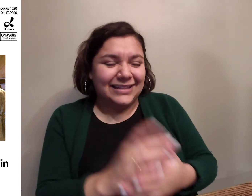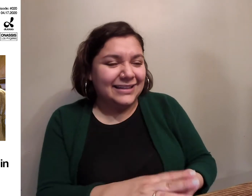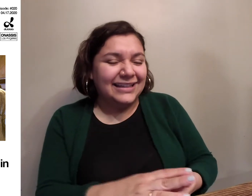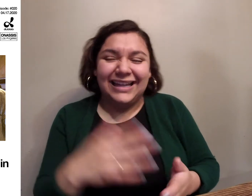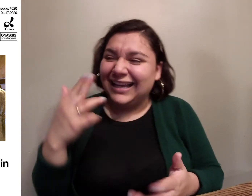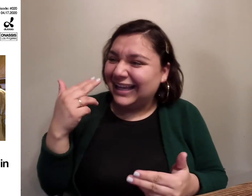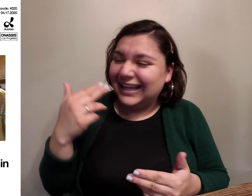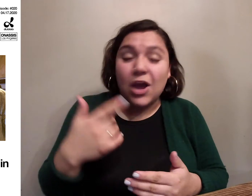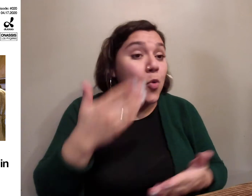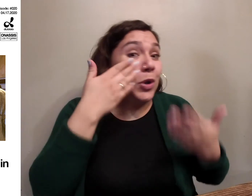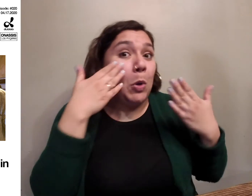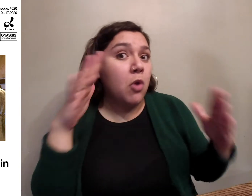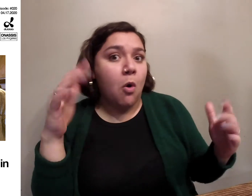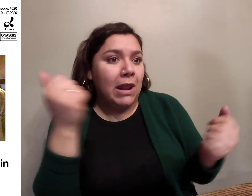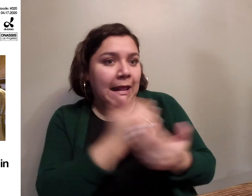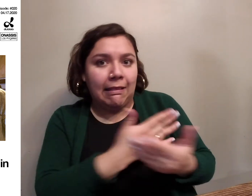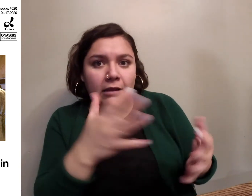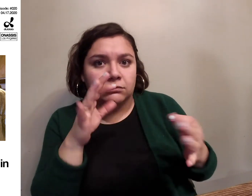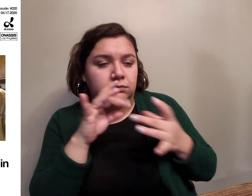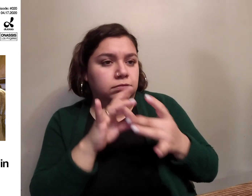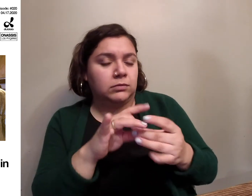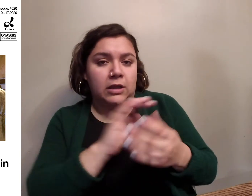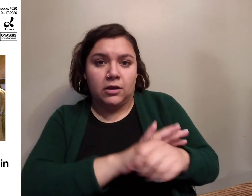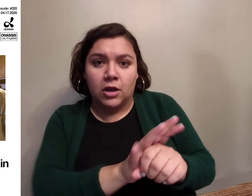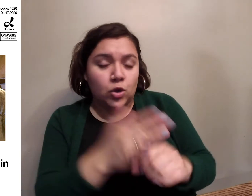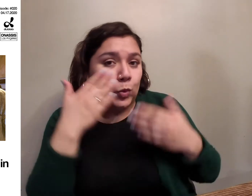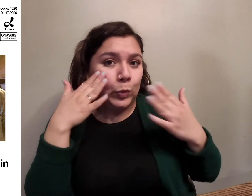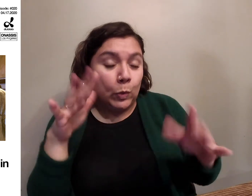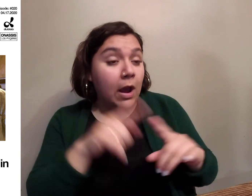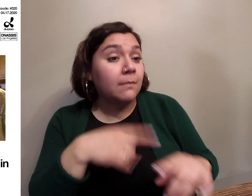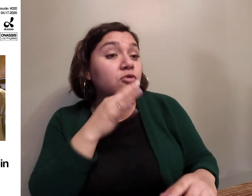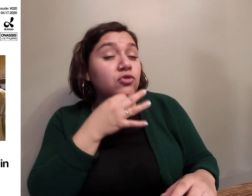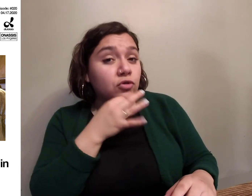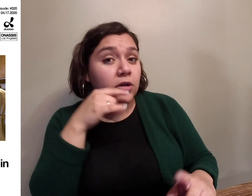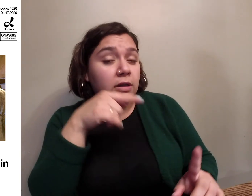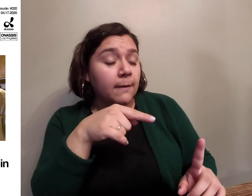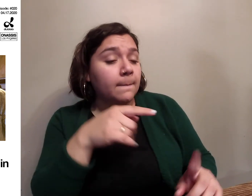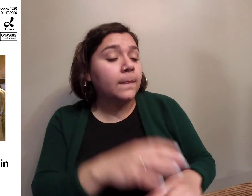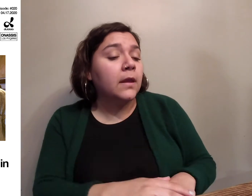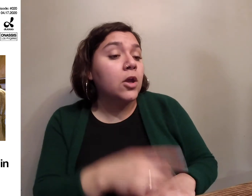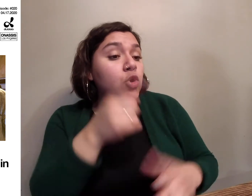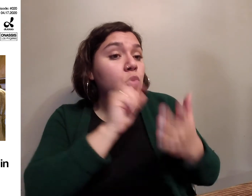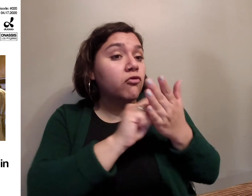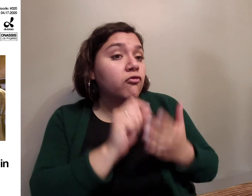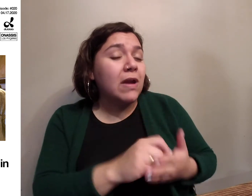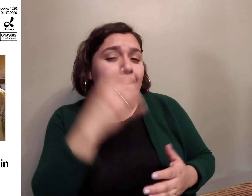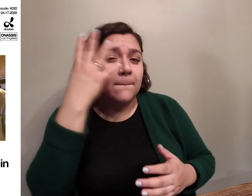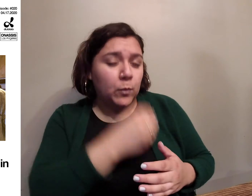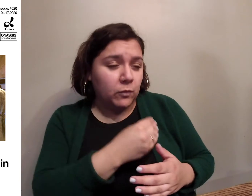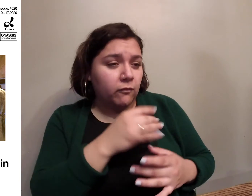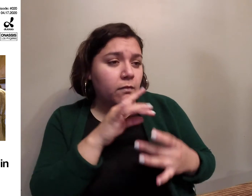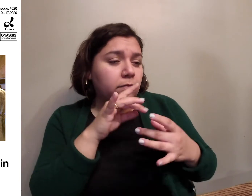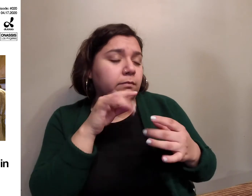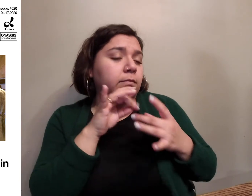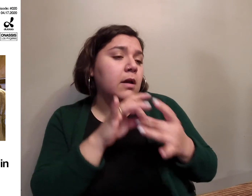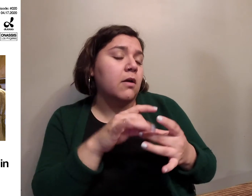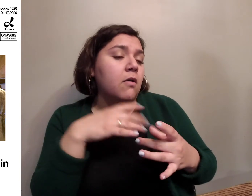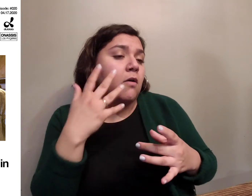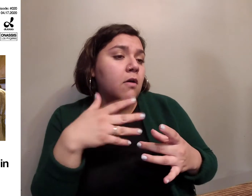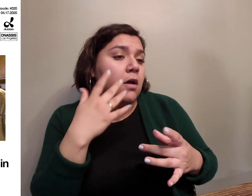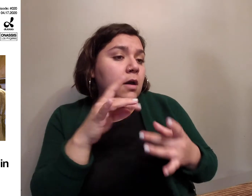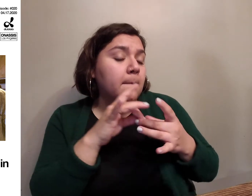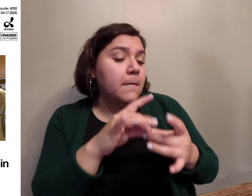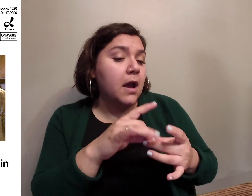and I'm curious. You have written so beautifully about ways in